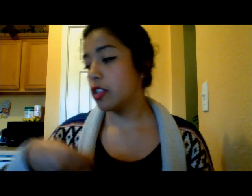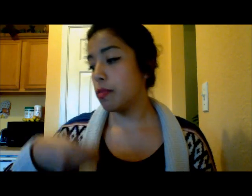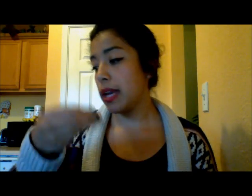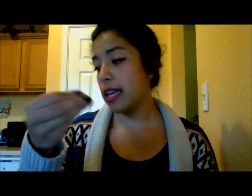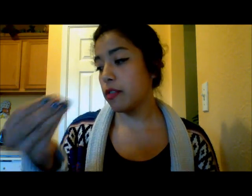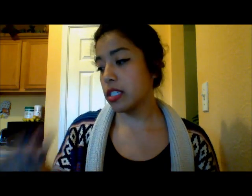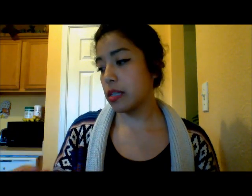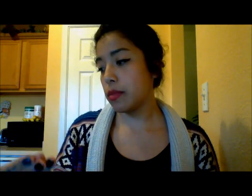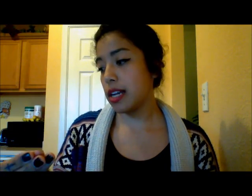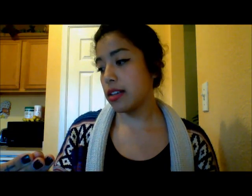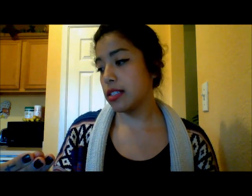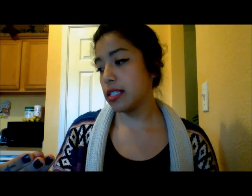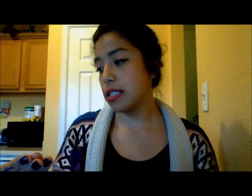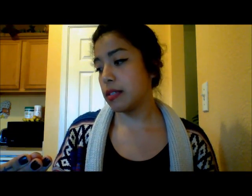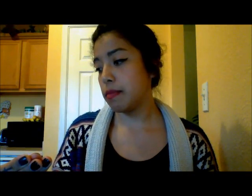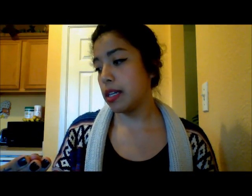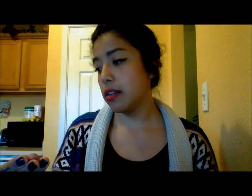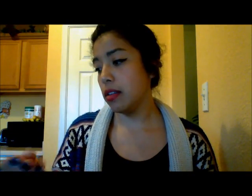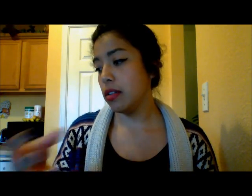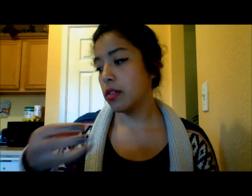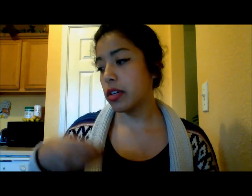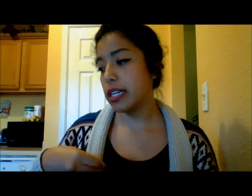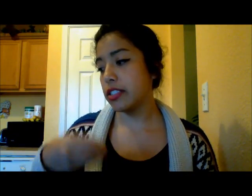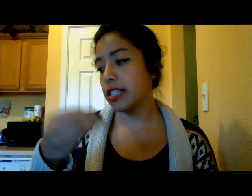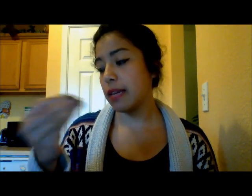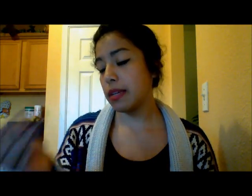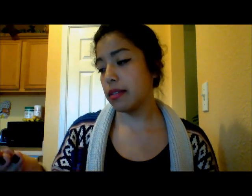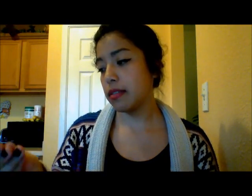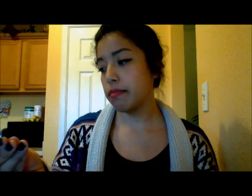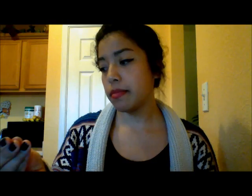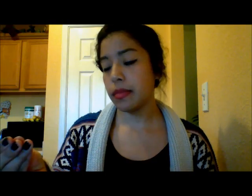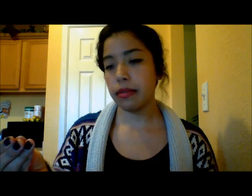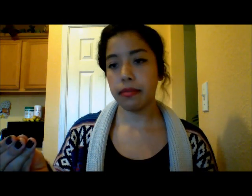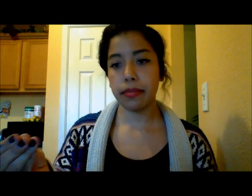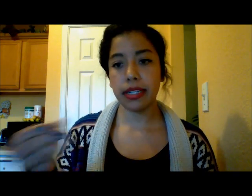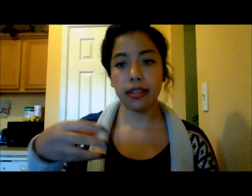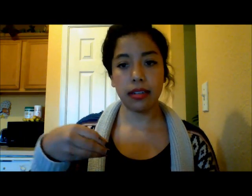To pay for someone else's meal or entertainment, but